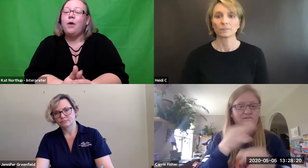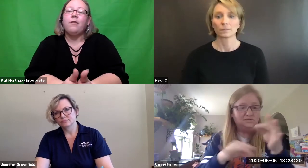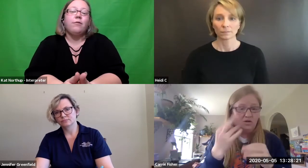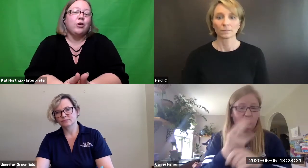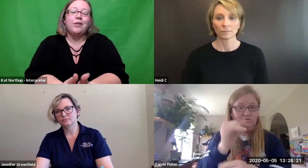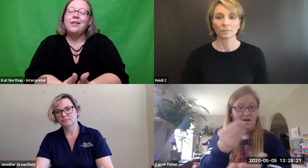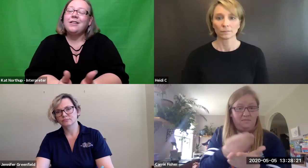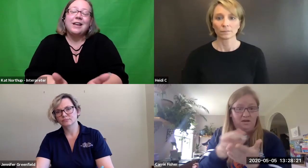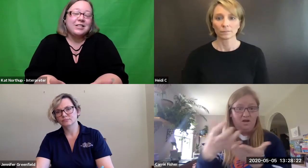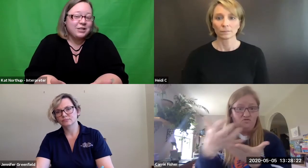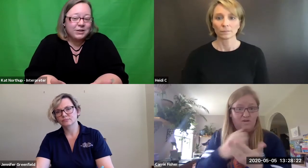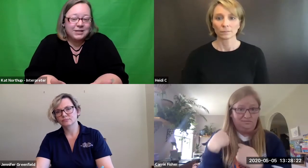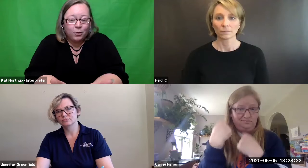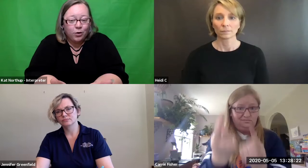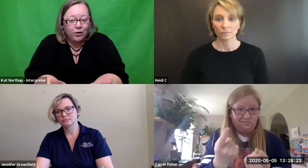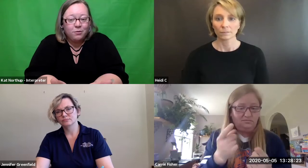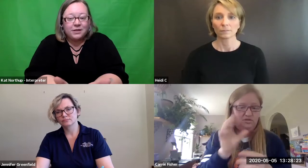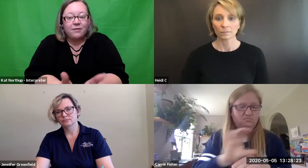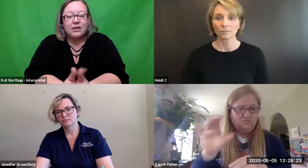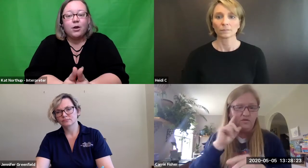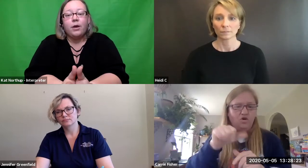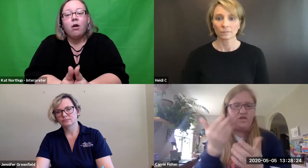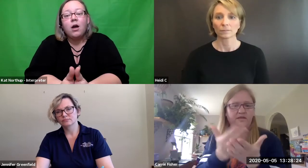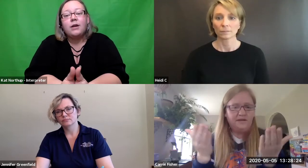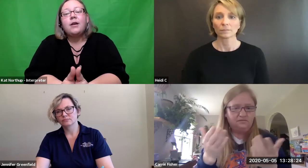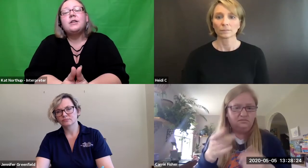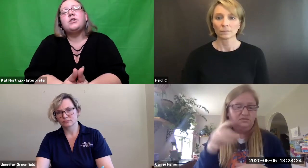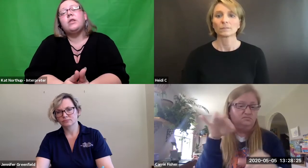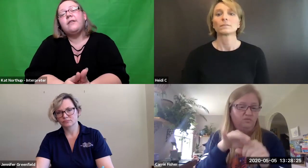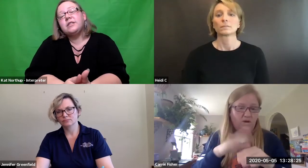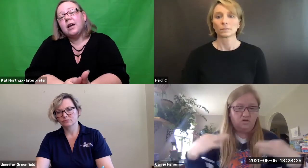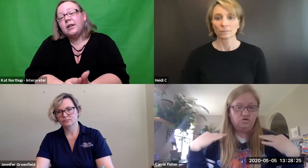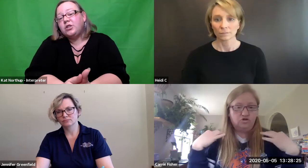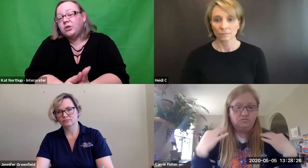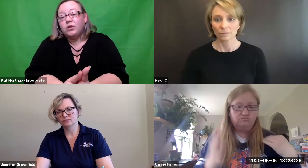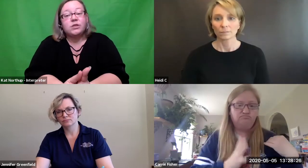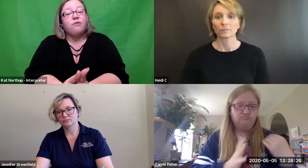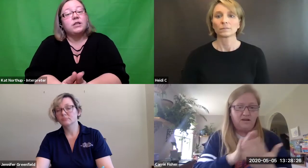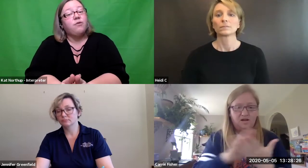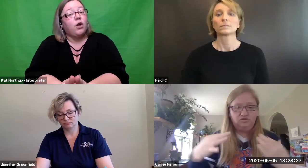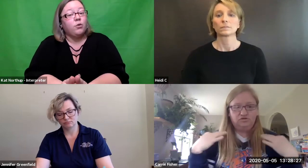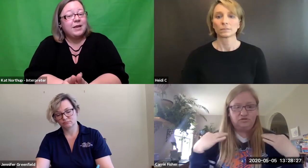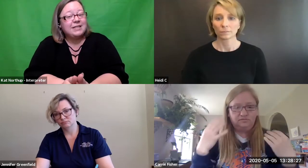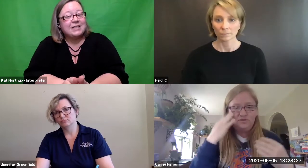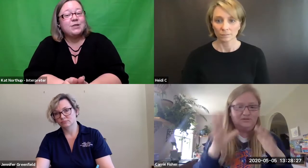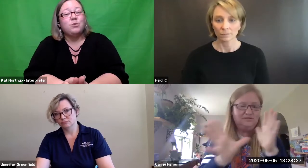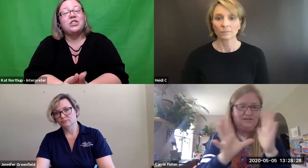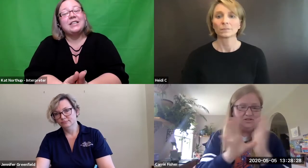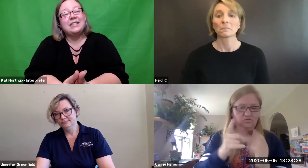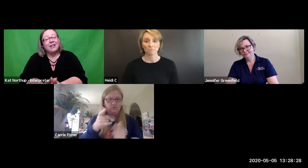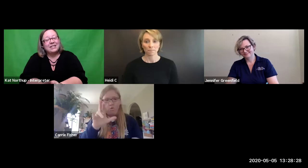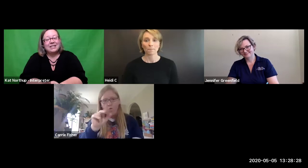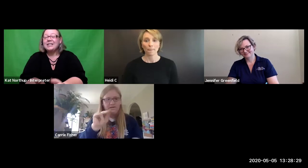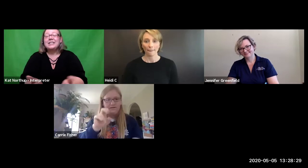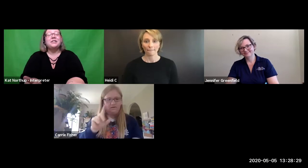and however, that just wasn't going to work with everything going on. So they've decided to use the funds for other reasons, which